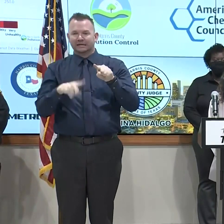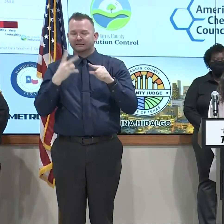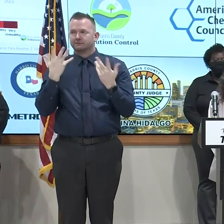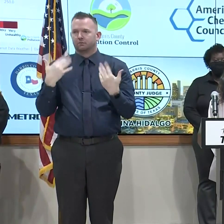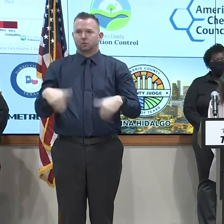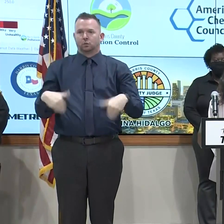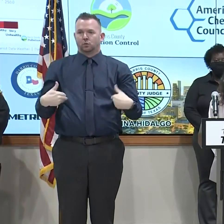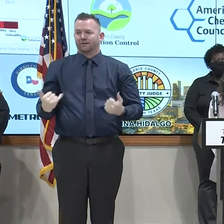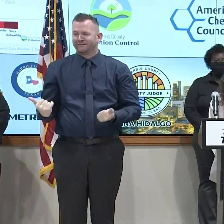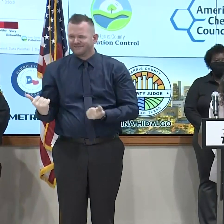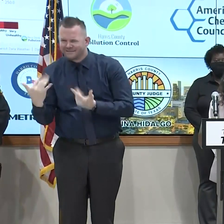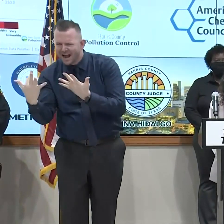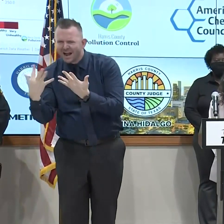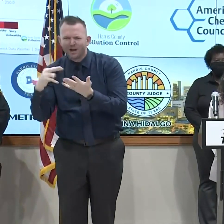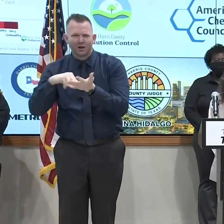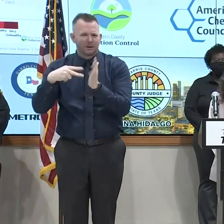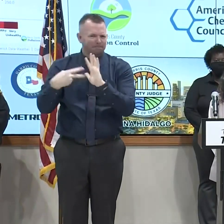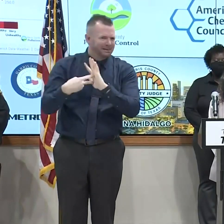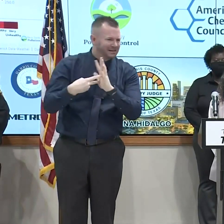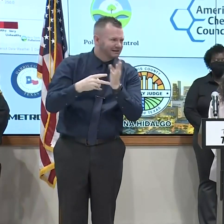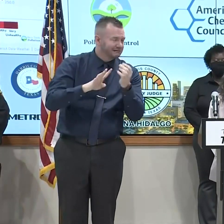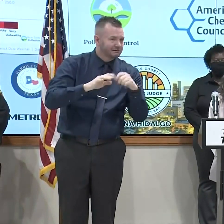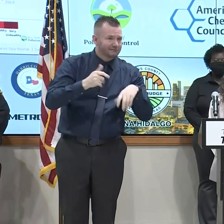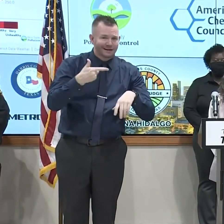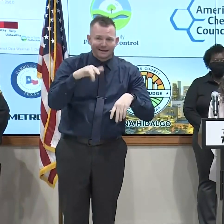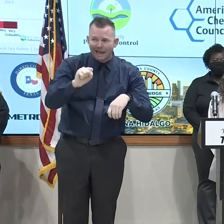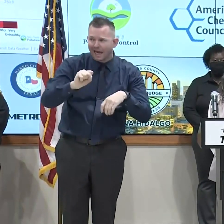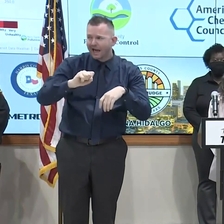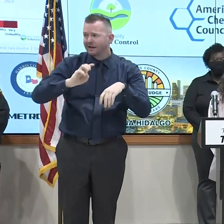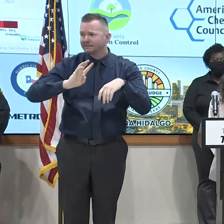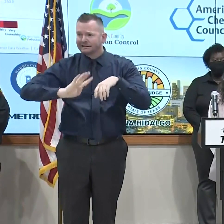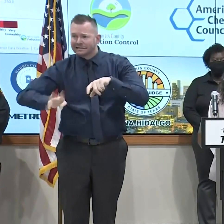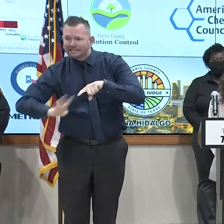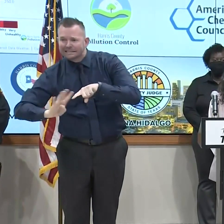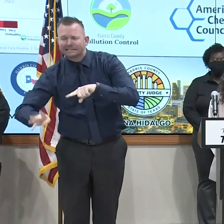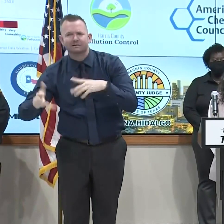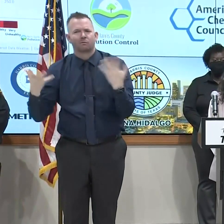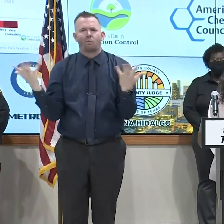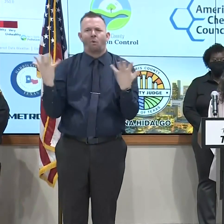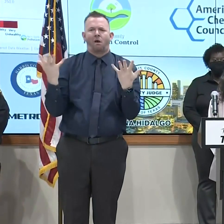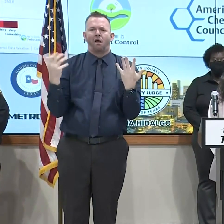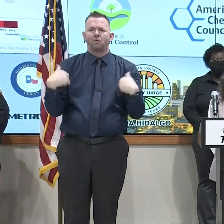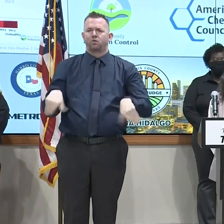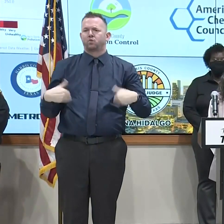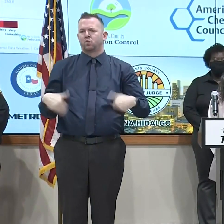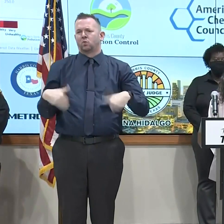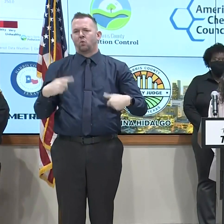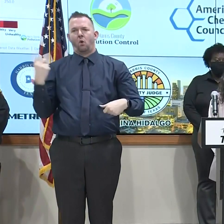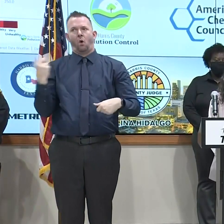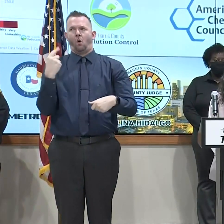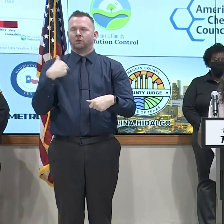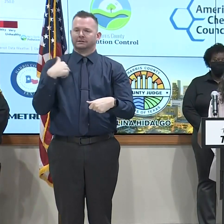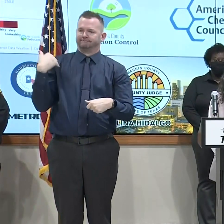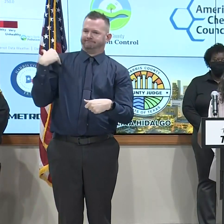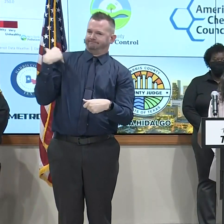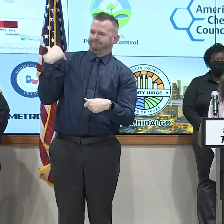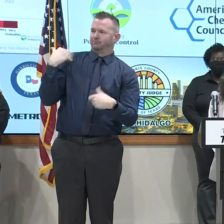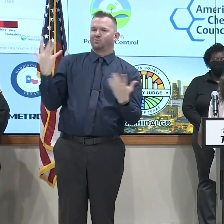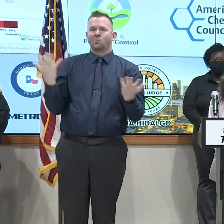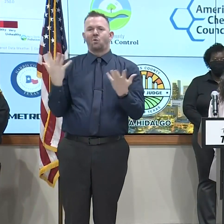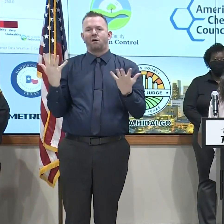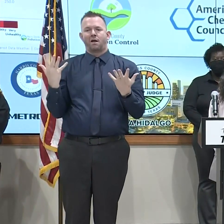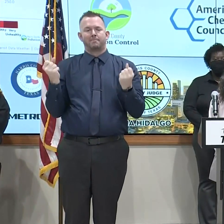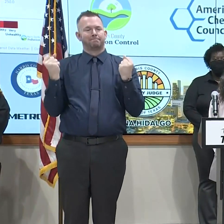fires, leaks. They've served as constant reminders of the years of underinvestment